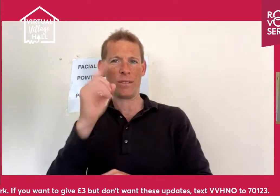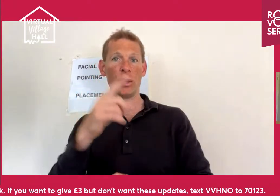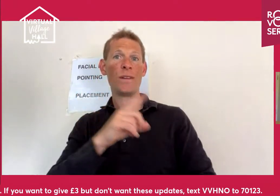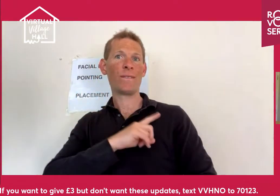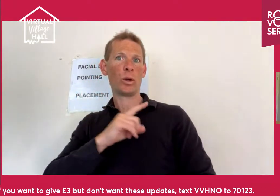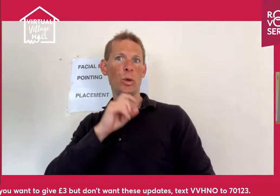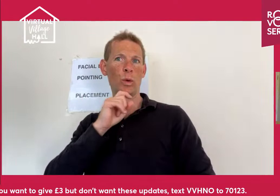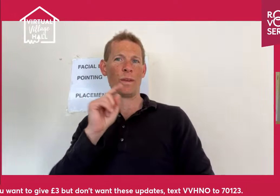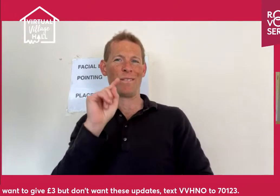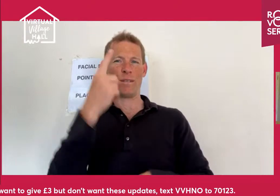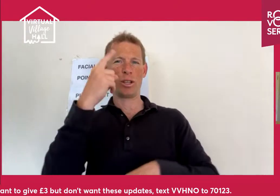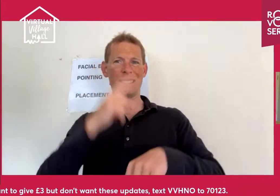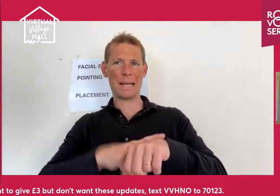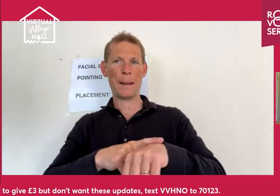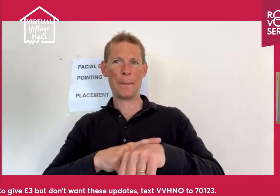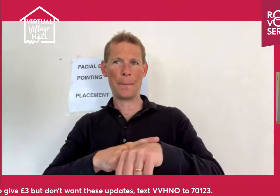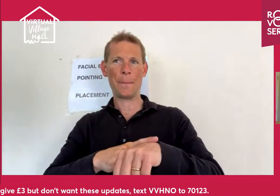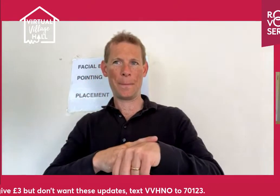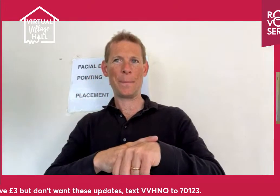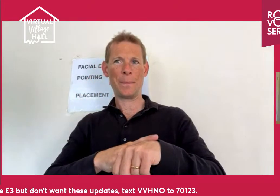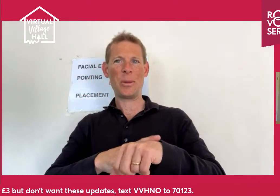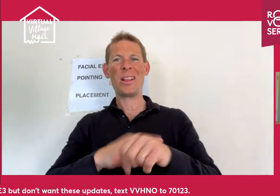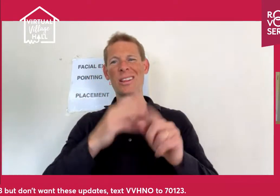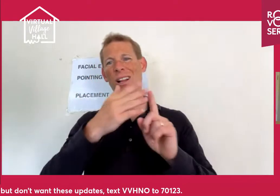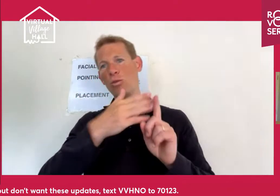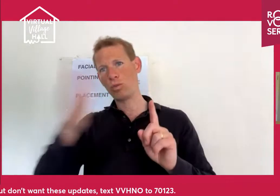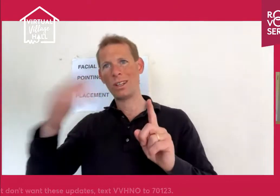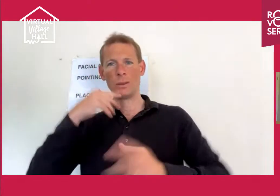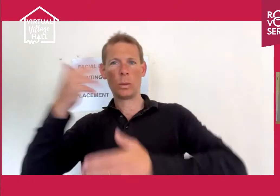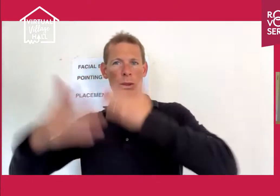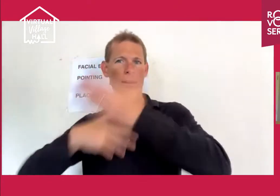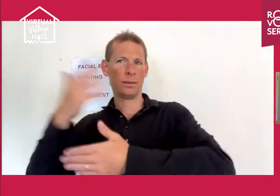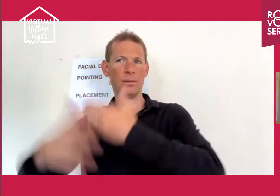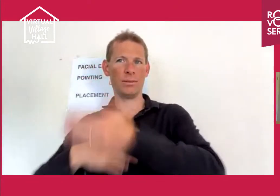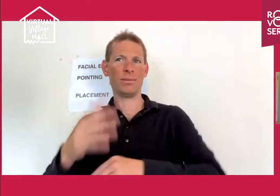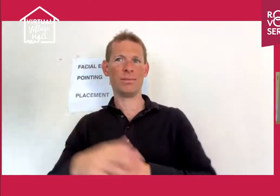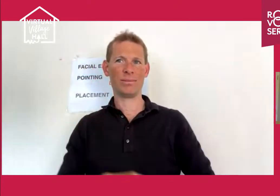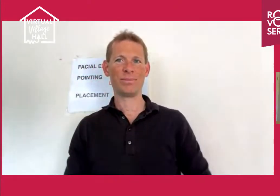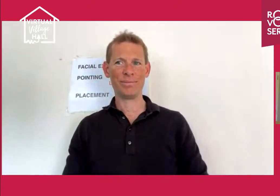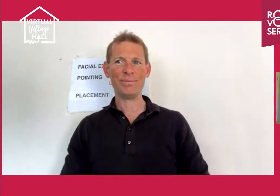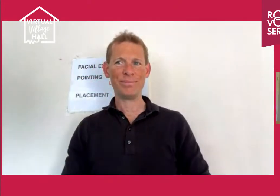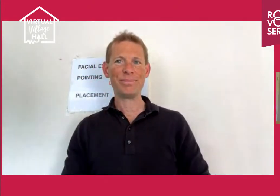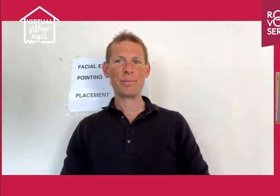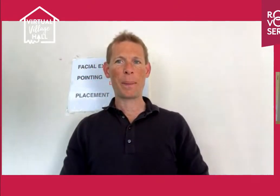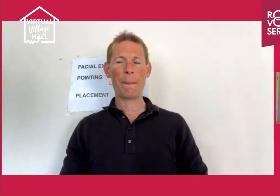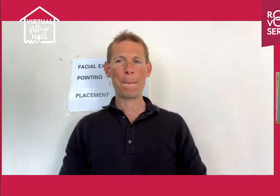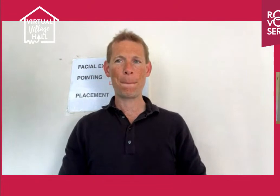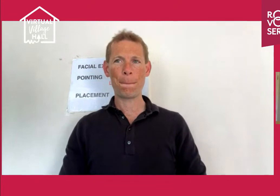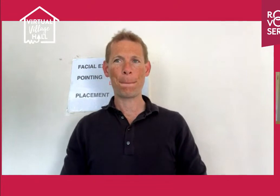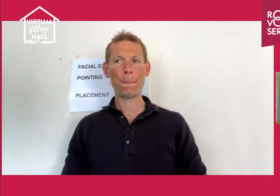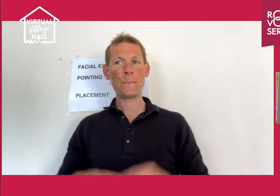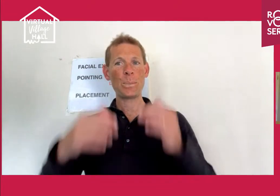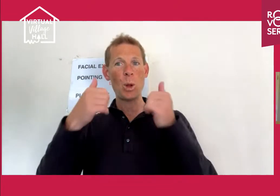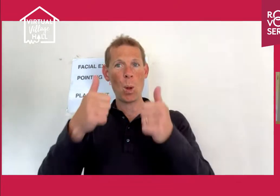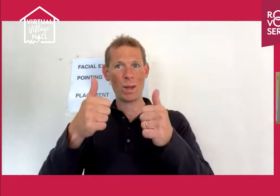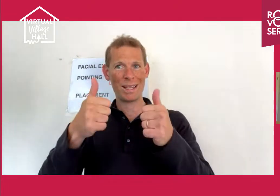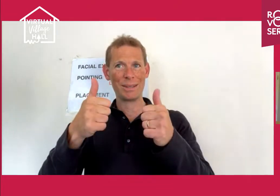So first of all, we're going to do a recap on the alphabet. And if it's your first time, obviously this will be new to you, but for everyone else, it's a